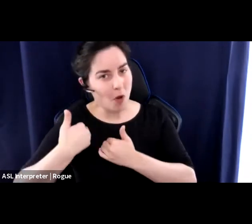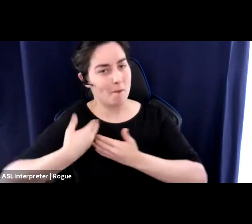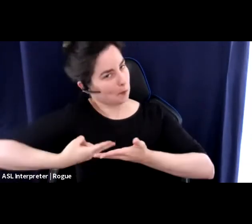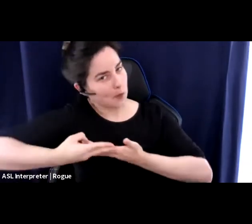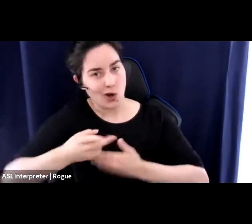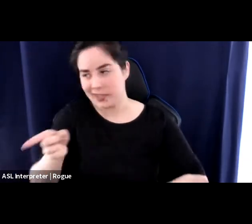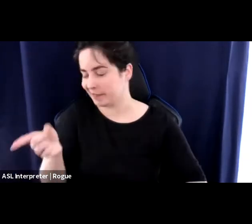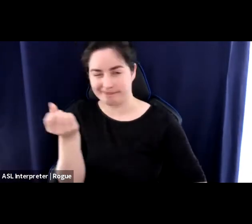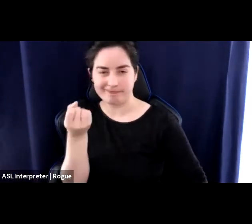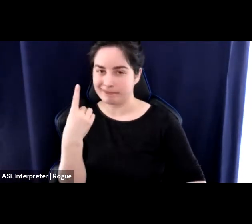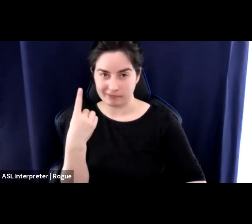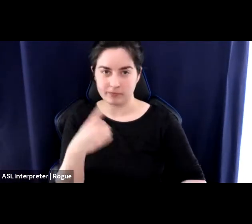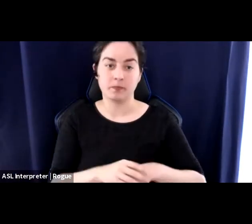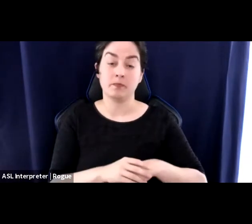And